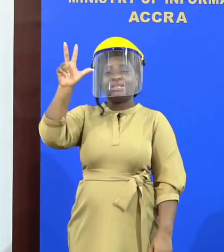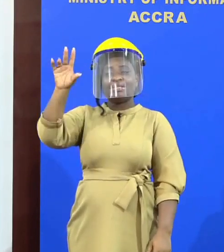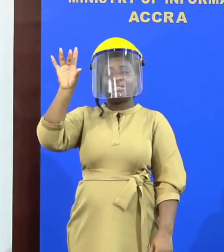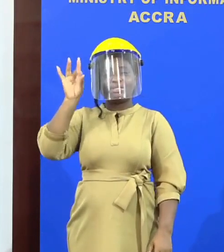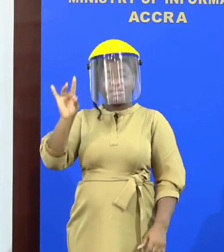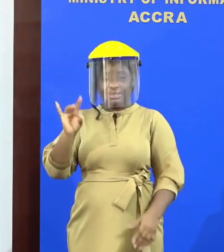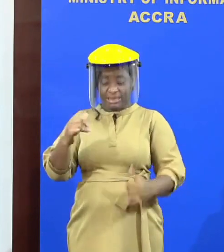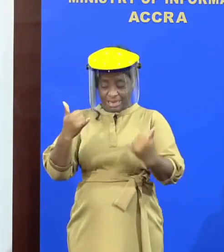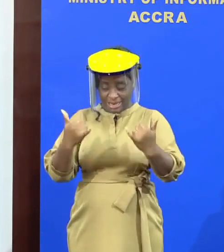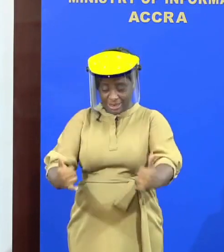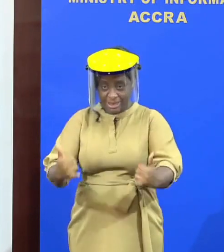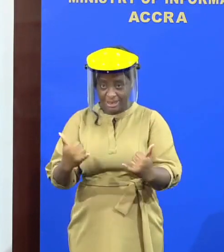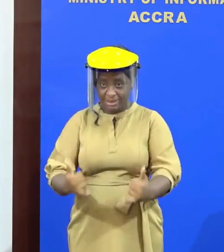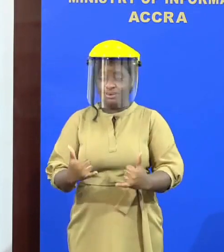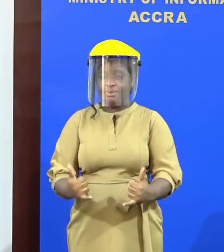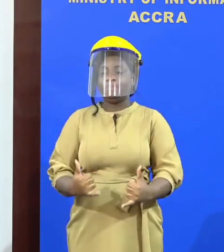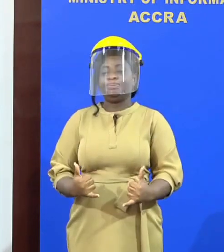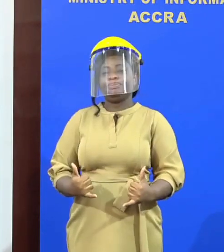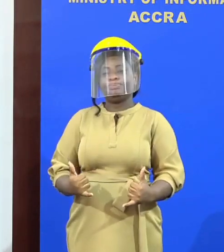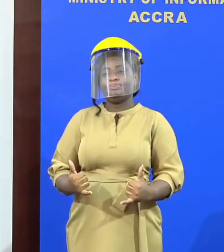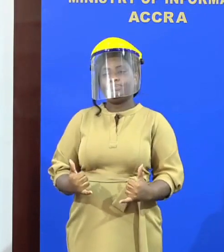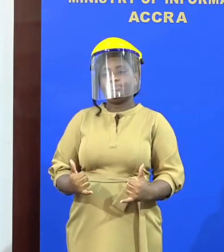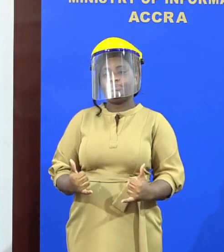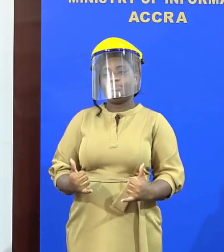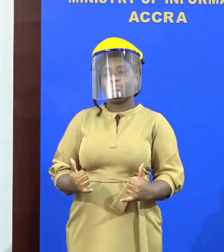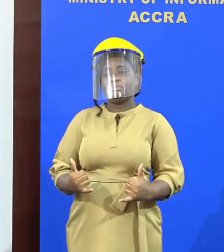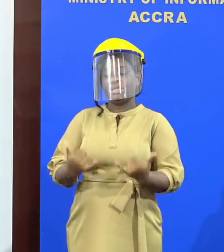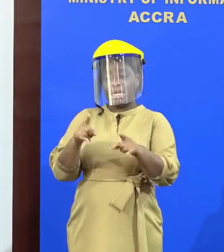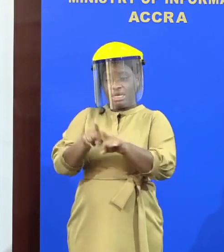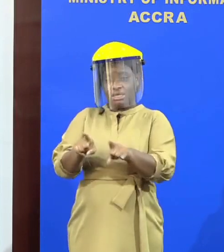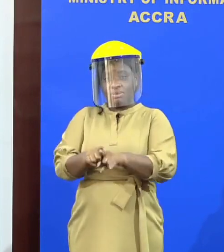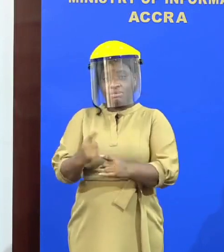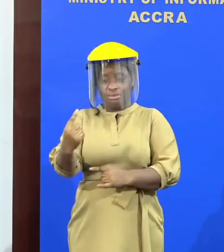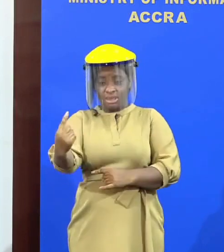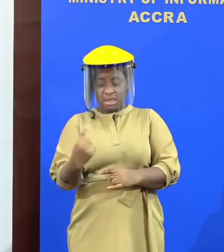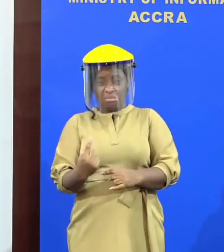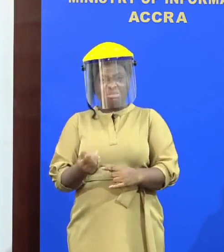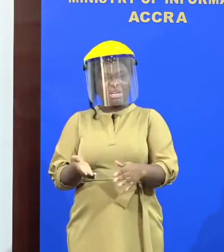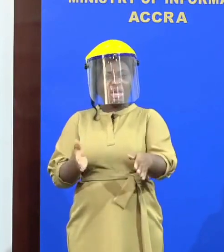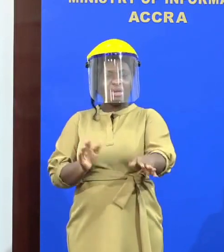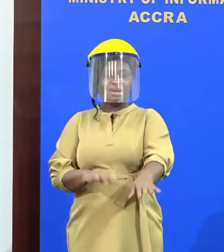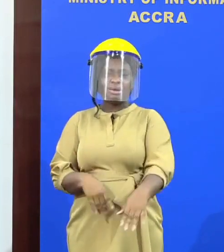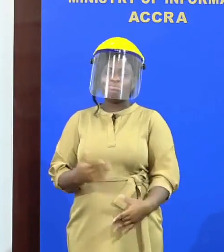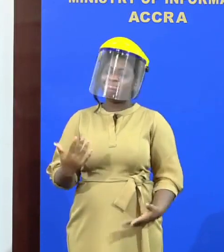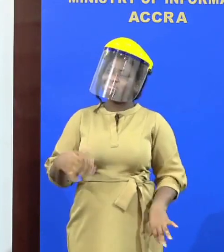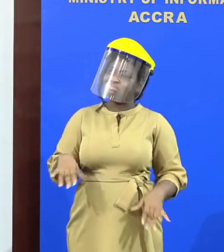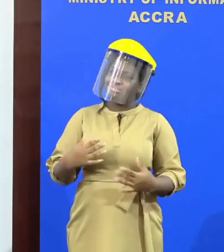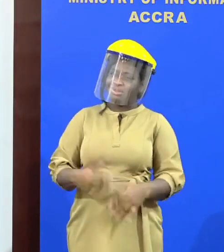current figure was just published just when we were coming here. And the death has increased to about